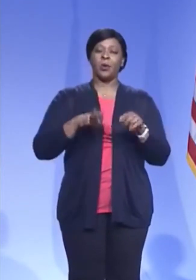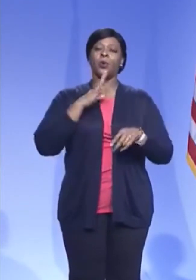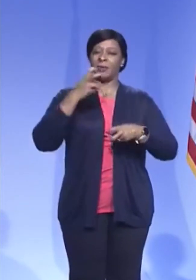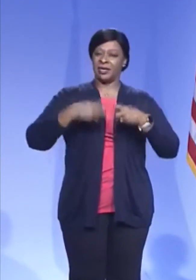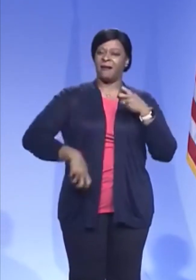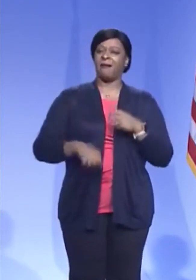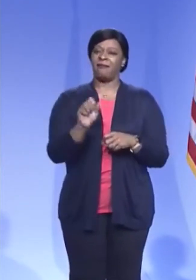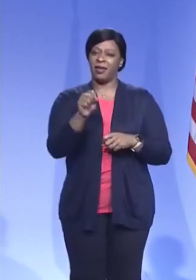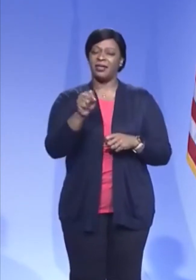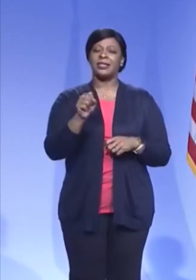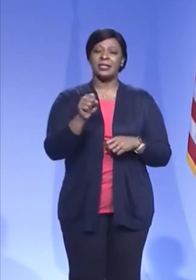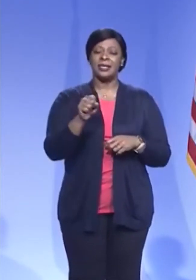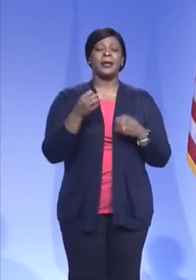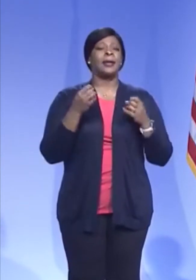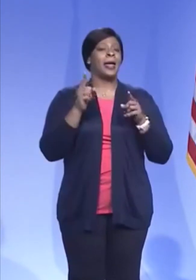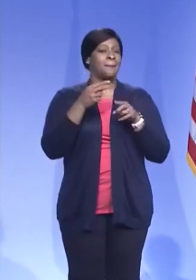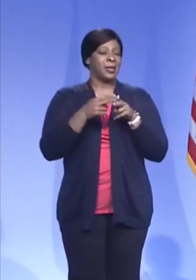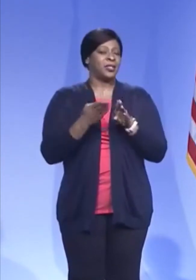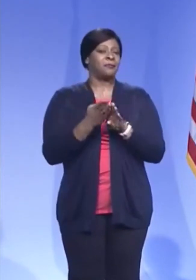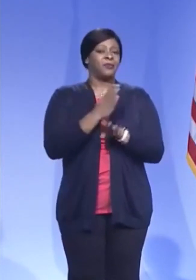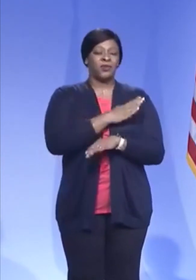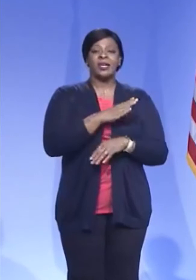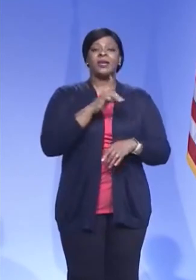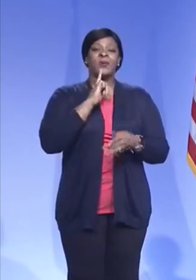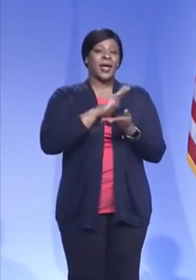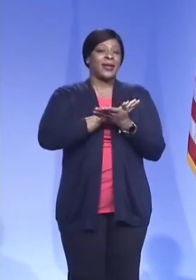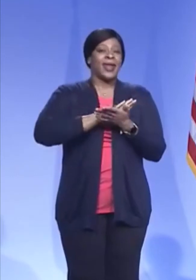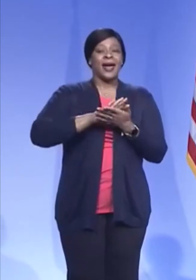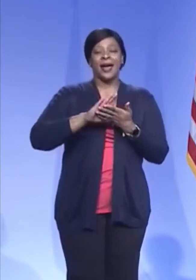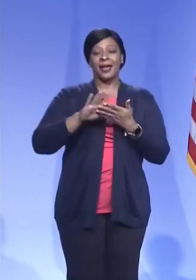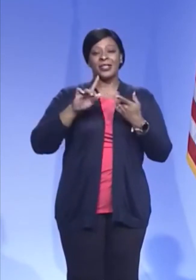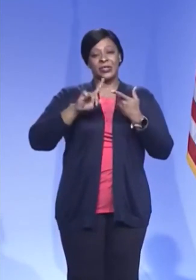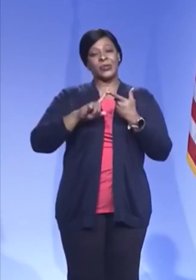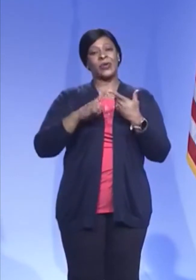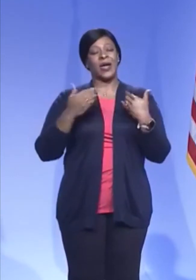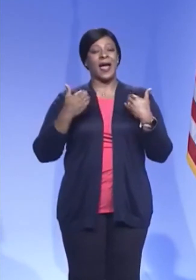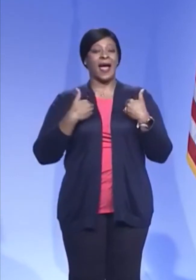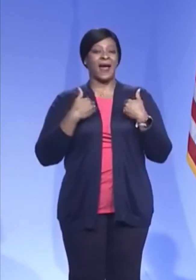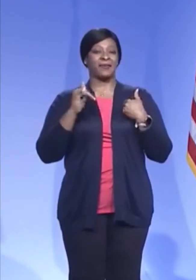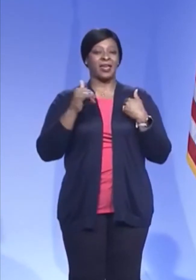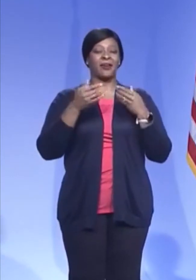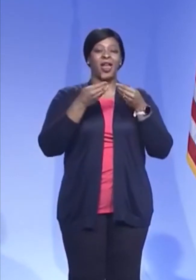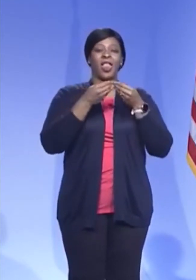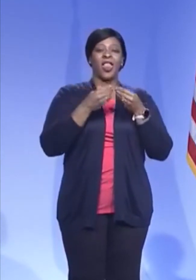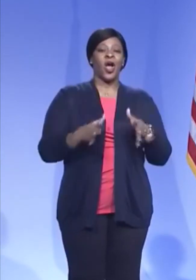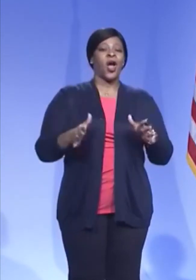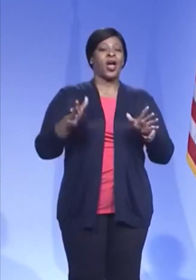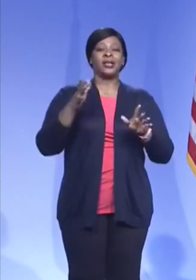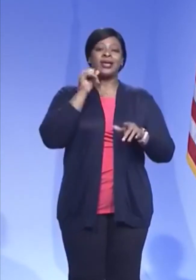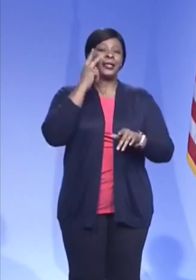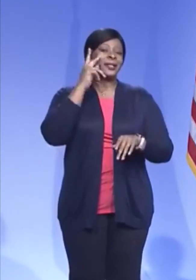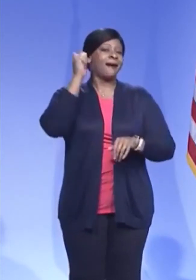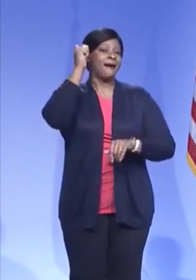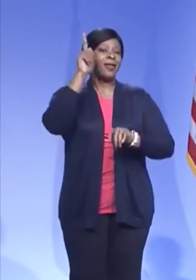difficult. As mentioned earlier, it's nice to get that hug from the long-lost aunt.